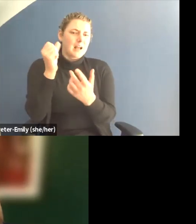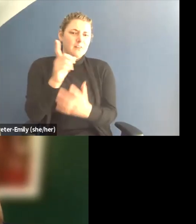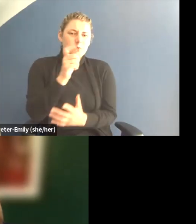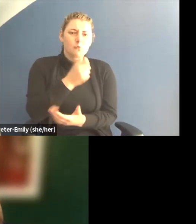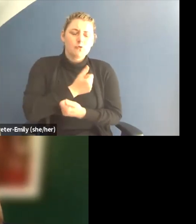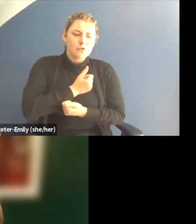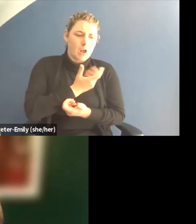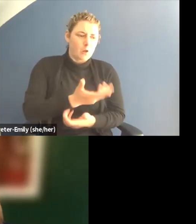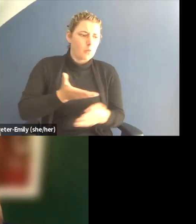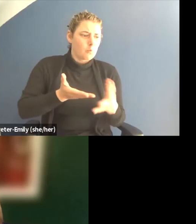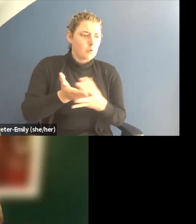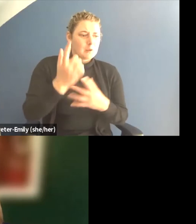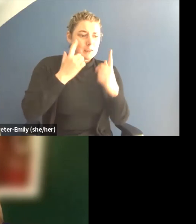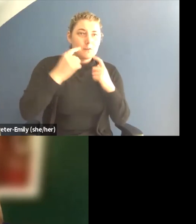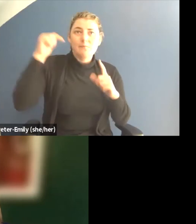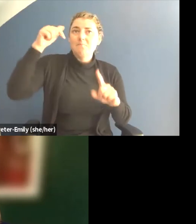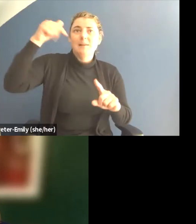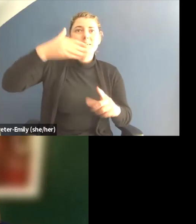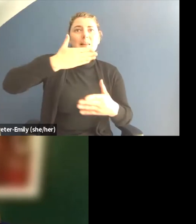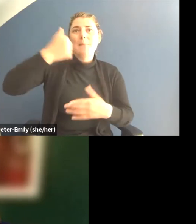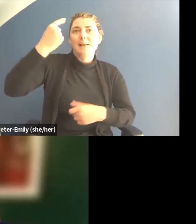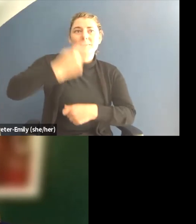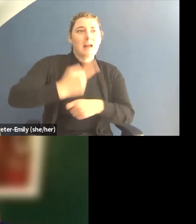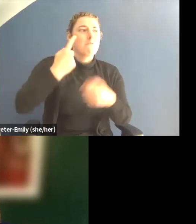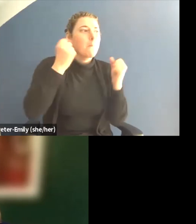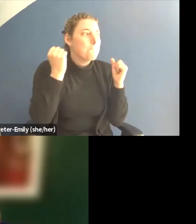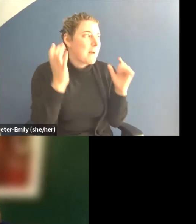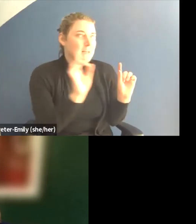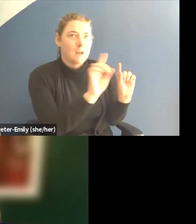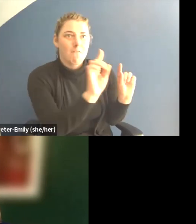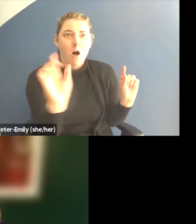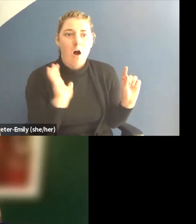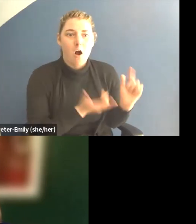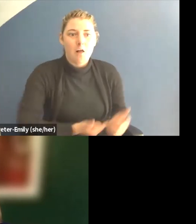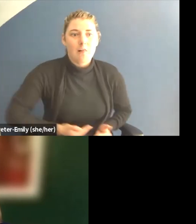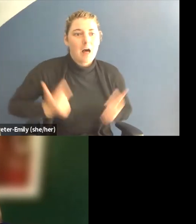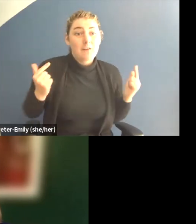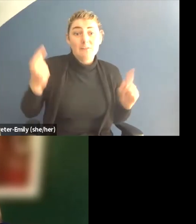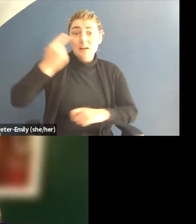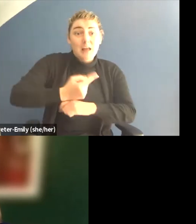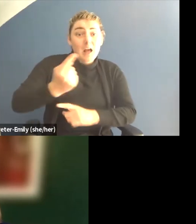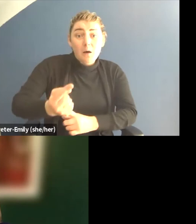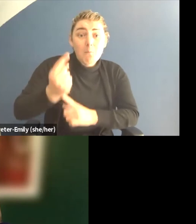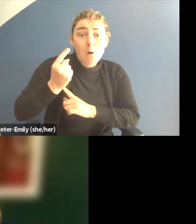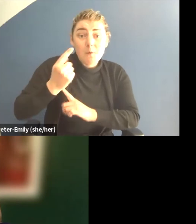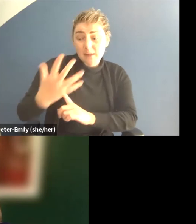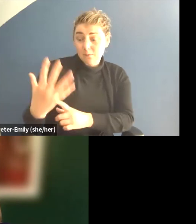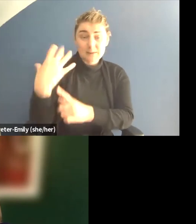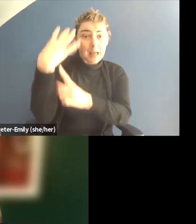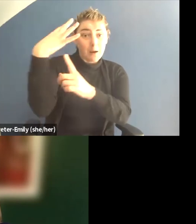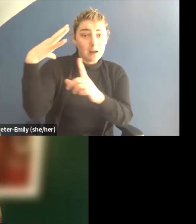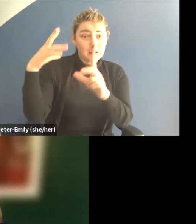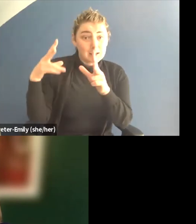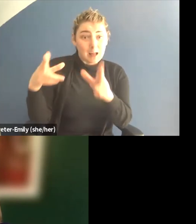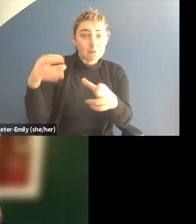tears, "This is the best day of so many of our lives. A day, a moment that was captured live in